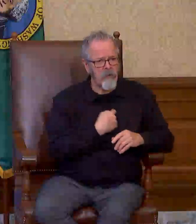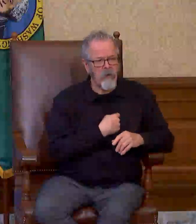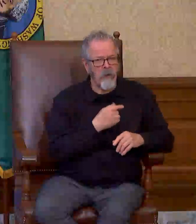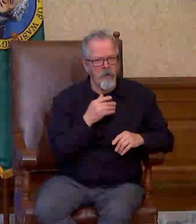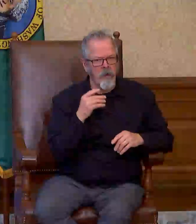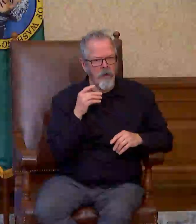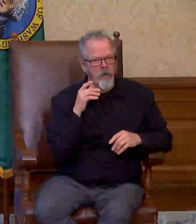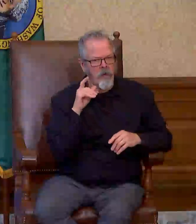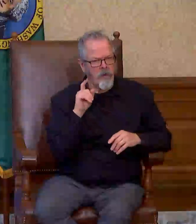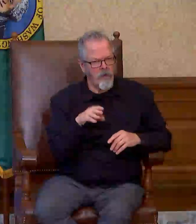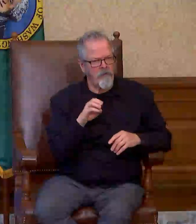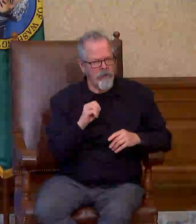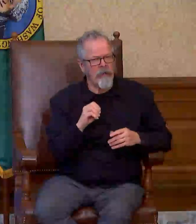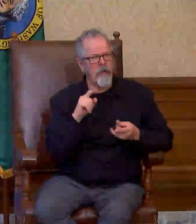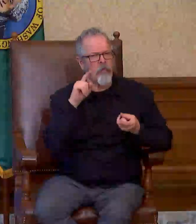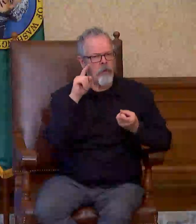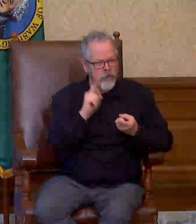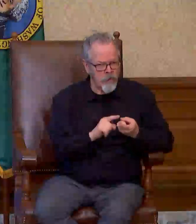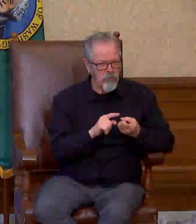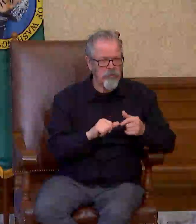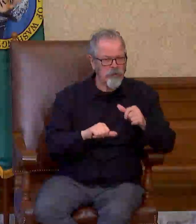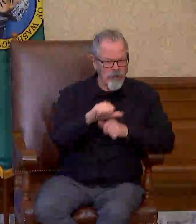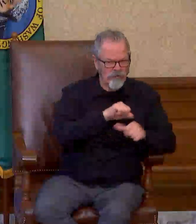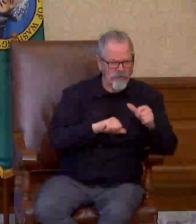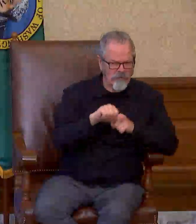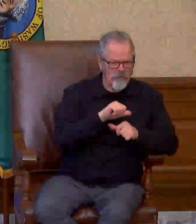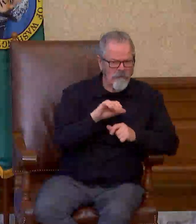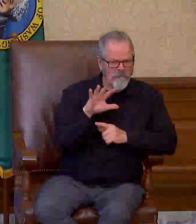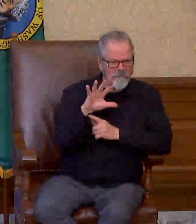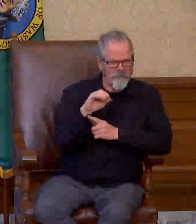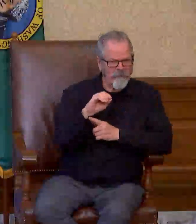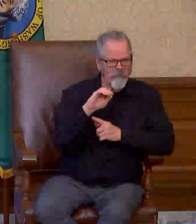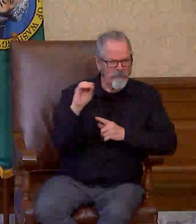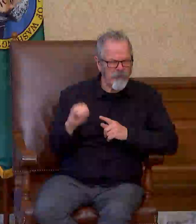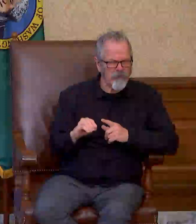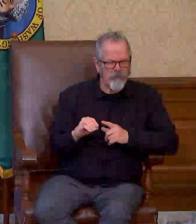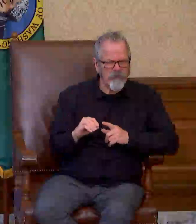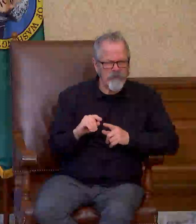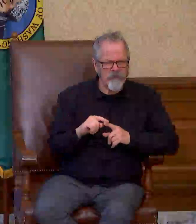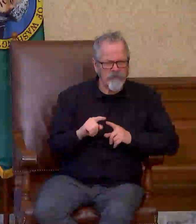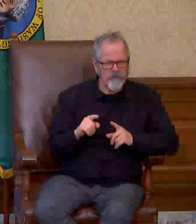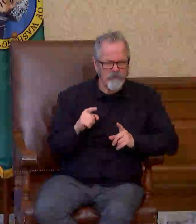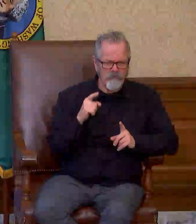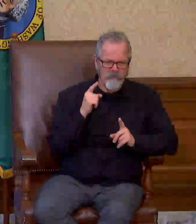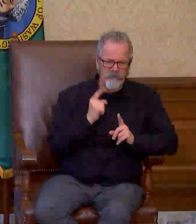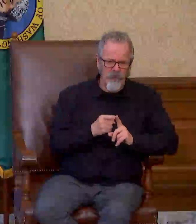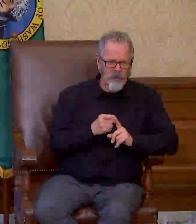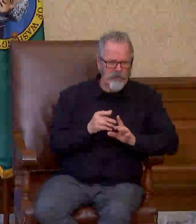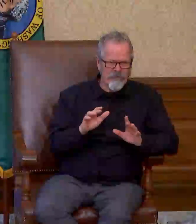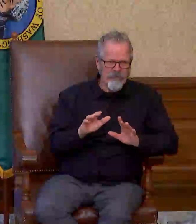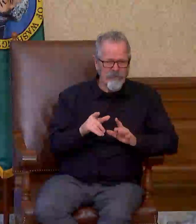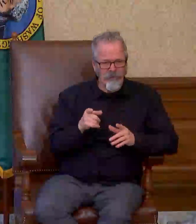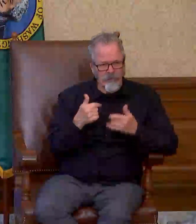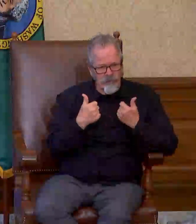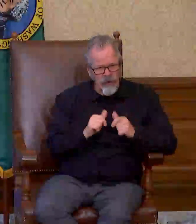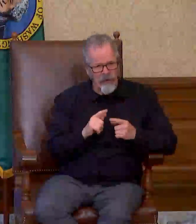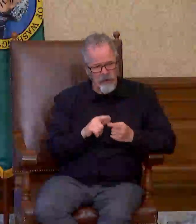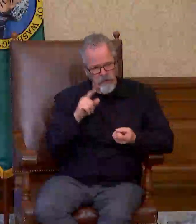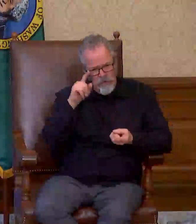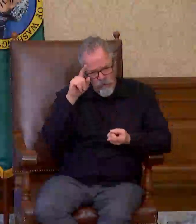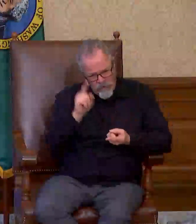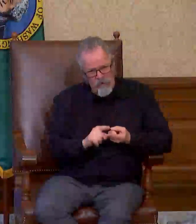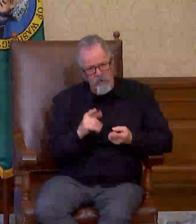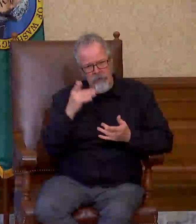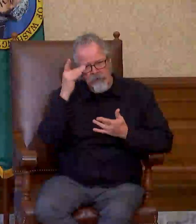to reduce those physical interactions in every instance to some degree to actually slow down this pandemic. So